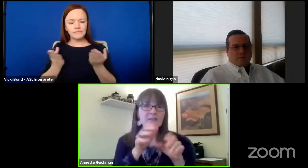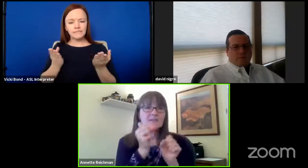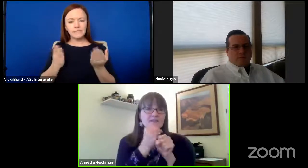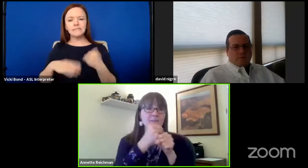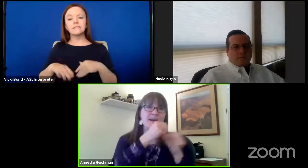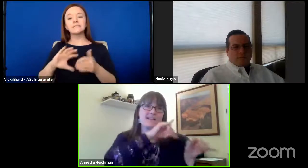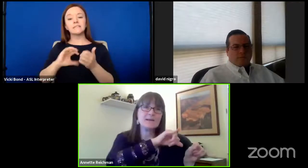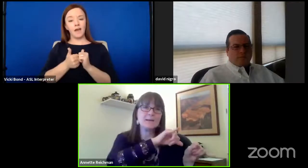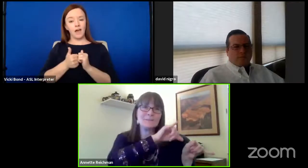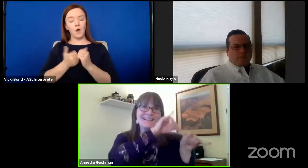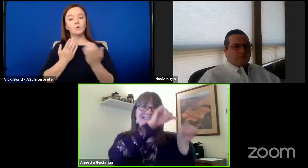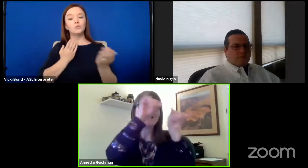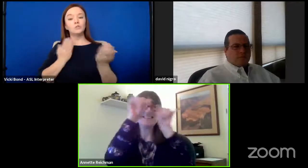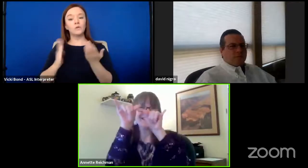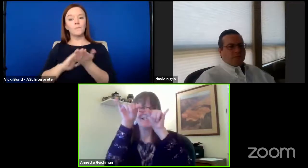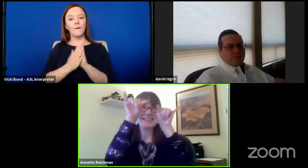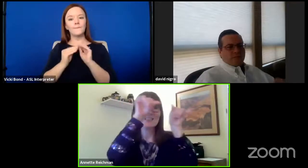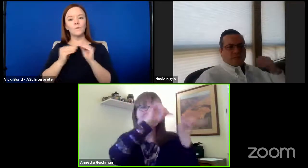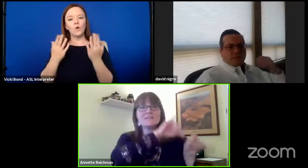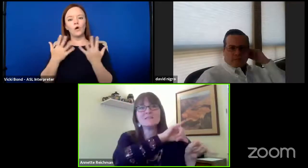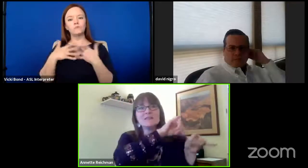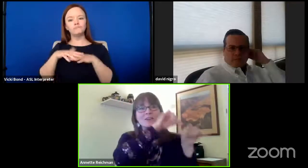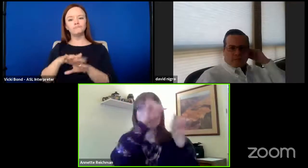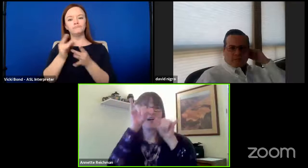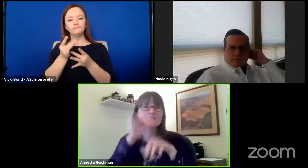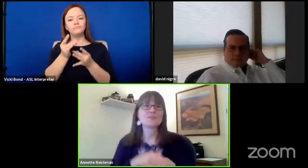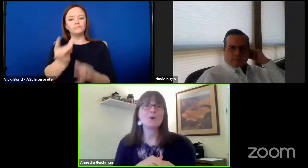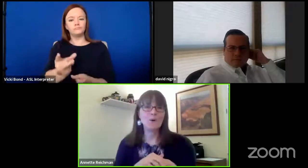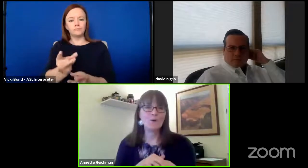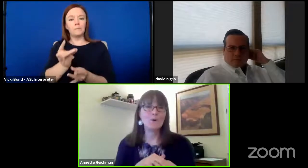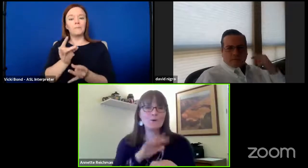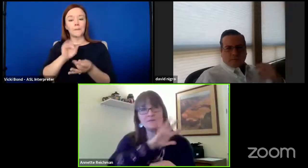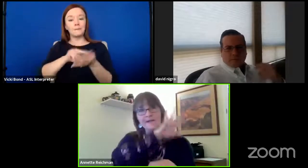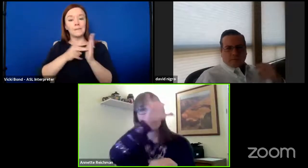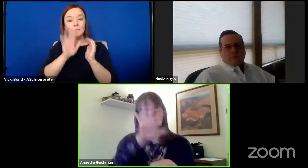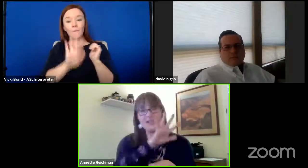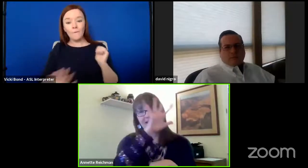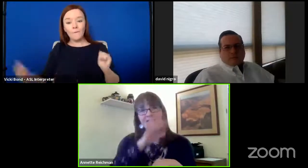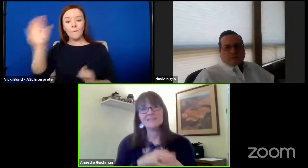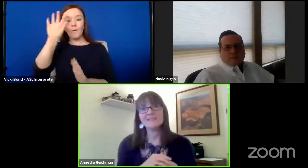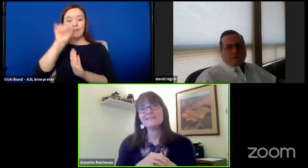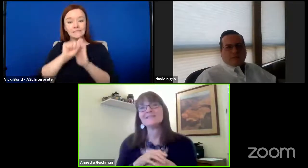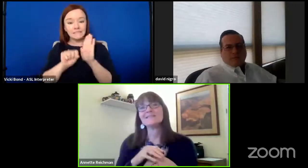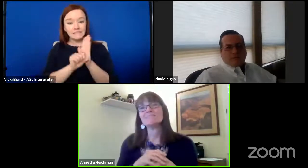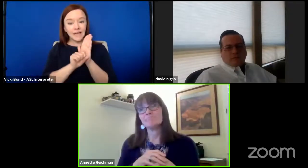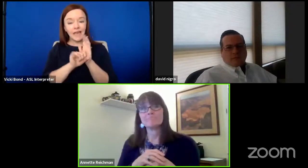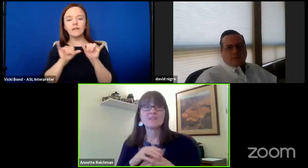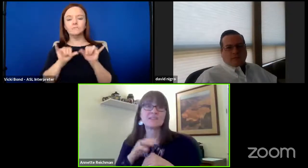streamline them to make them consistent across the whole area.